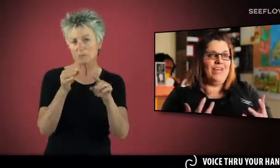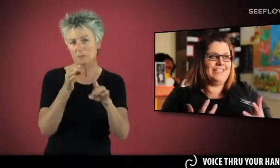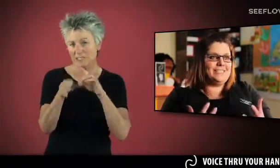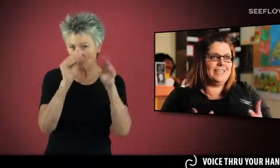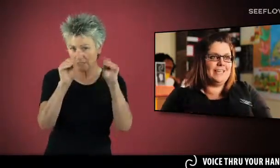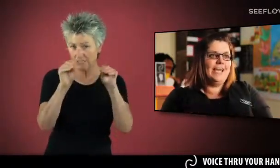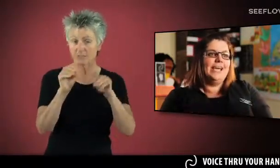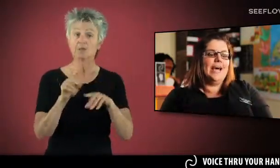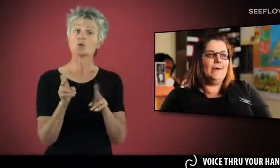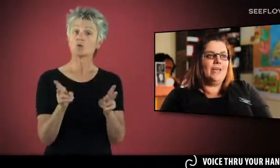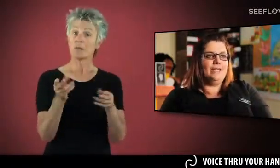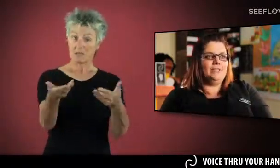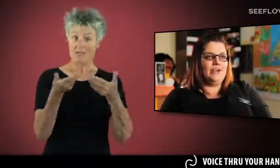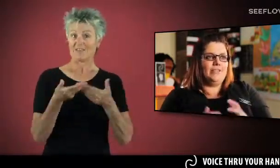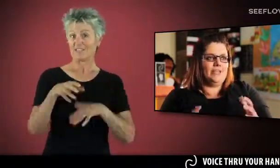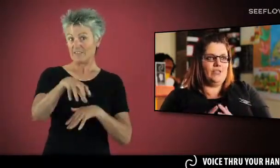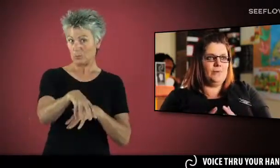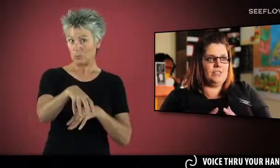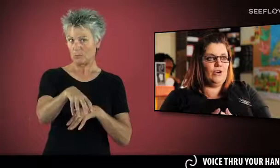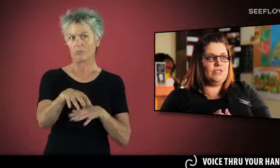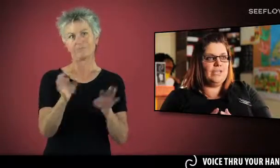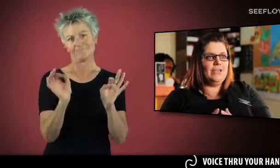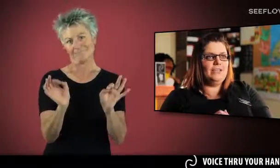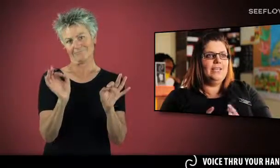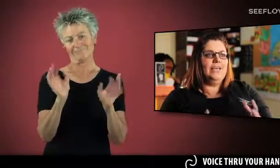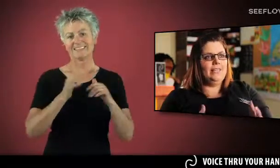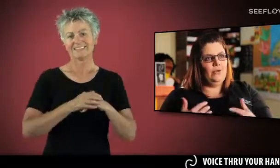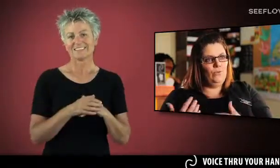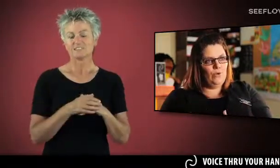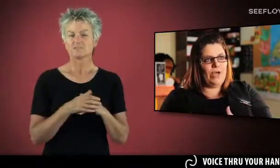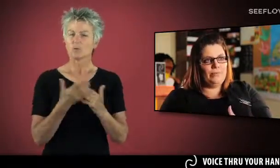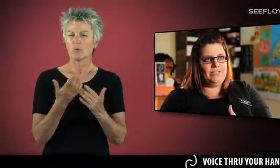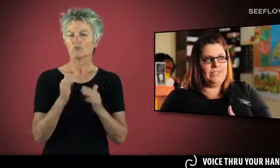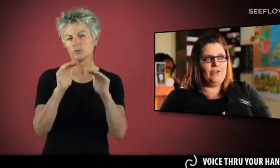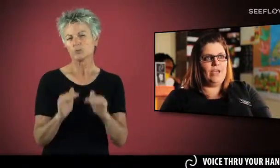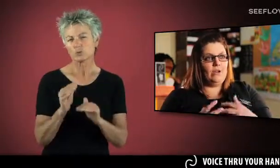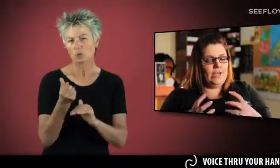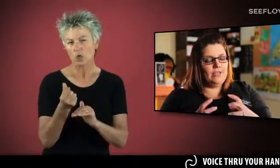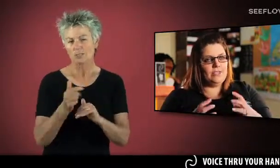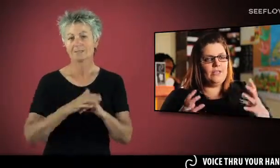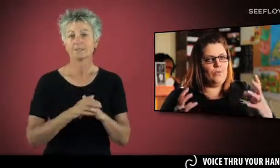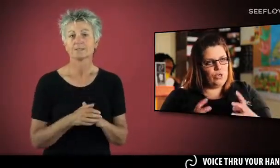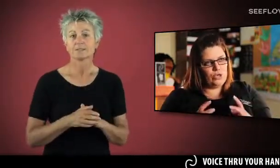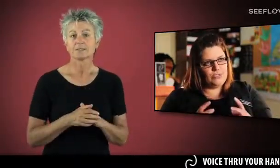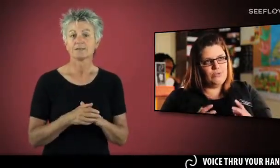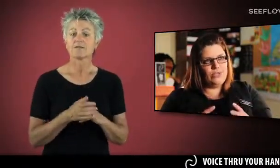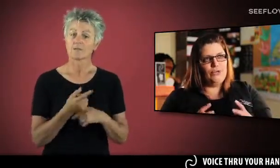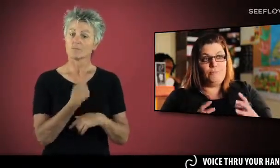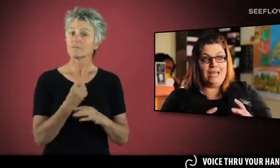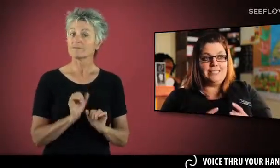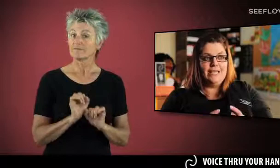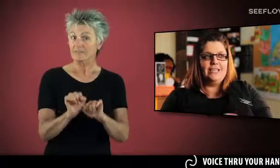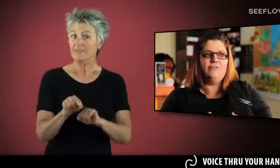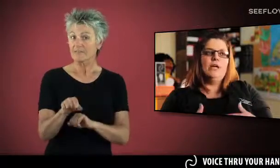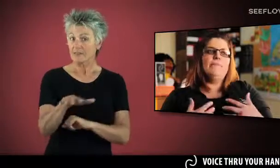is fantastic. And so then that sort of brings the cost down, and then we'll come into the area, and the workshops is a really